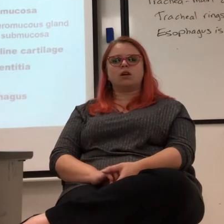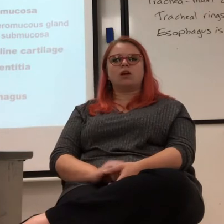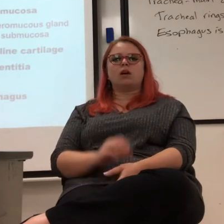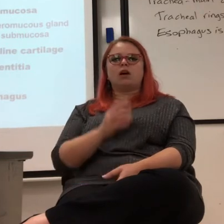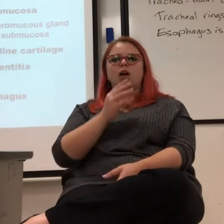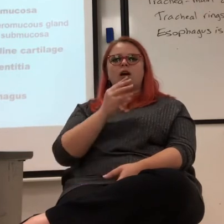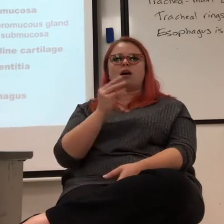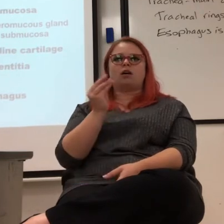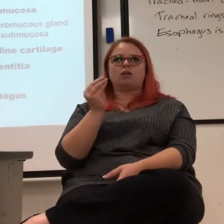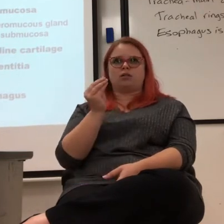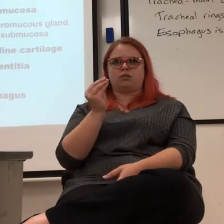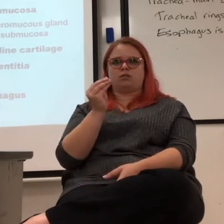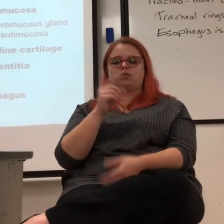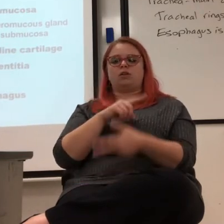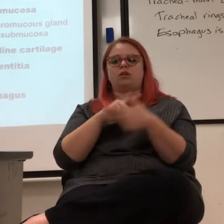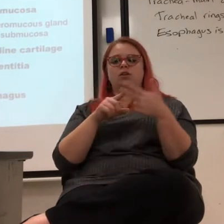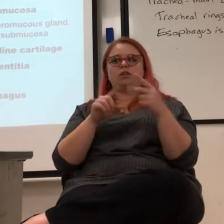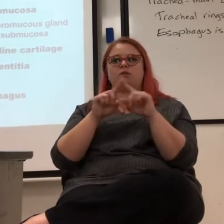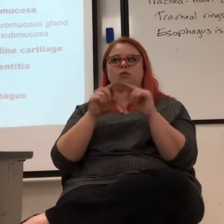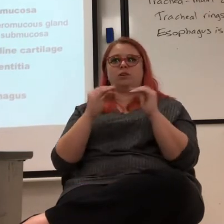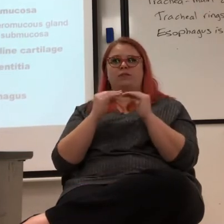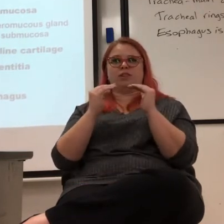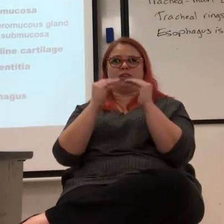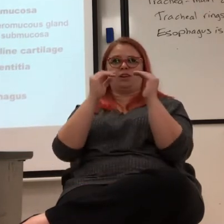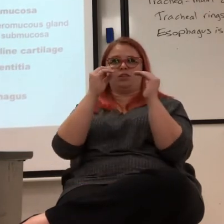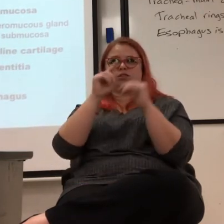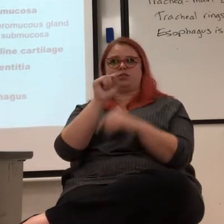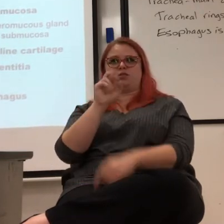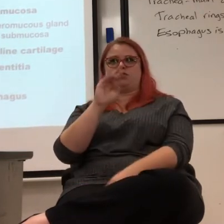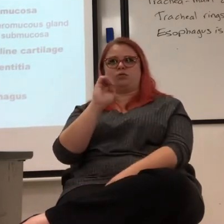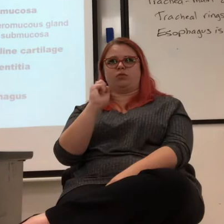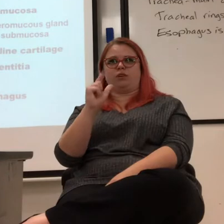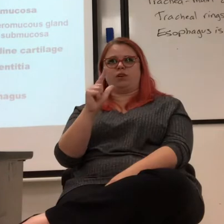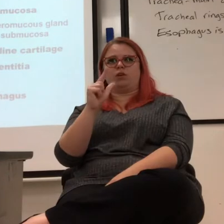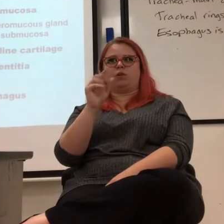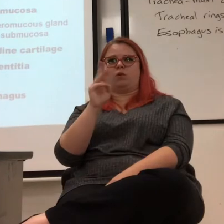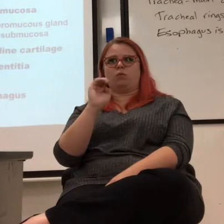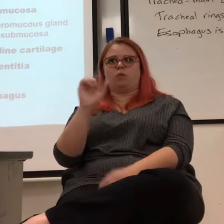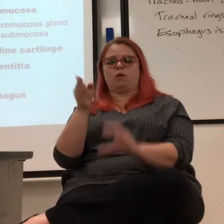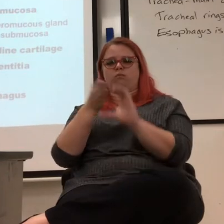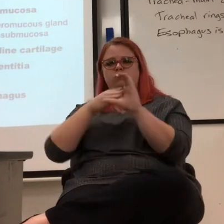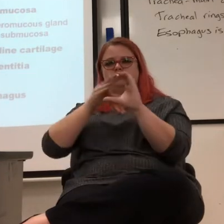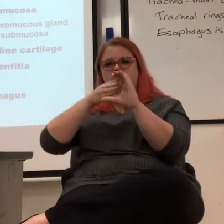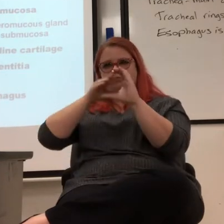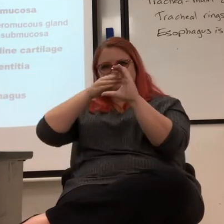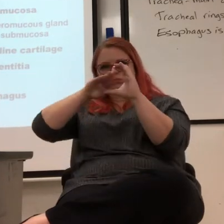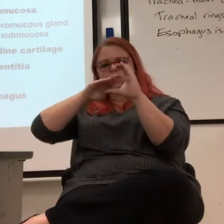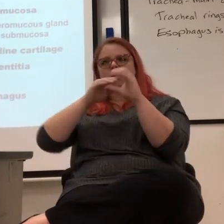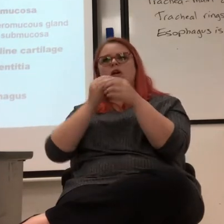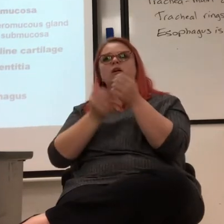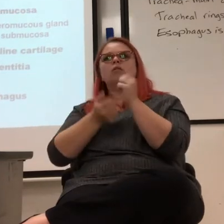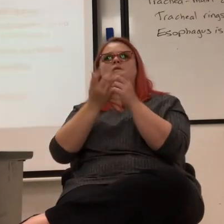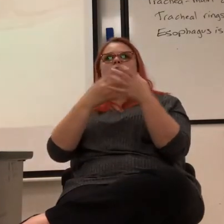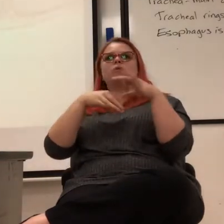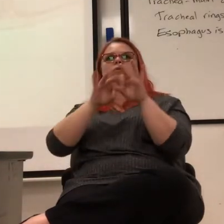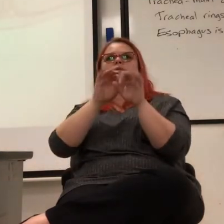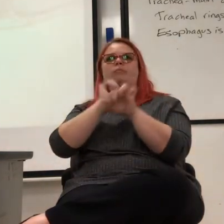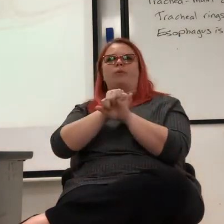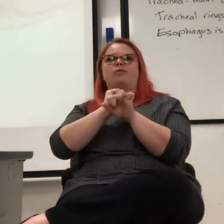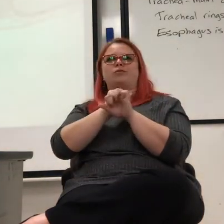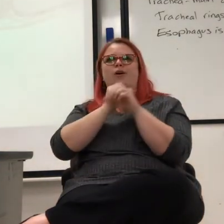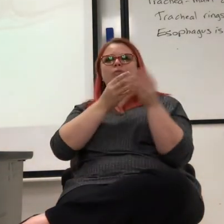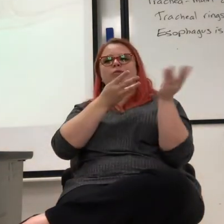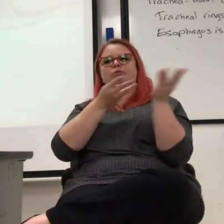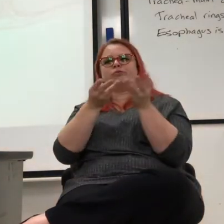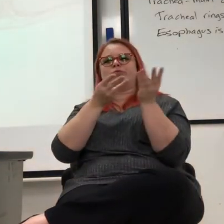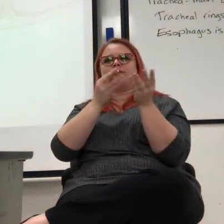And there's three layers to the tracheal wall. The main job is to conduct air. In this lecture, you try to